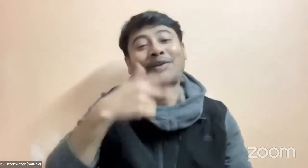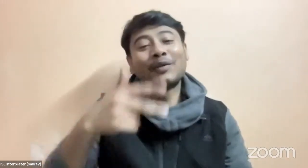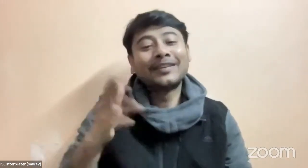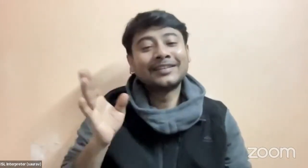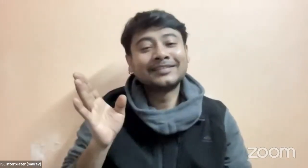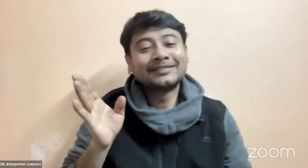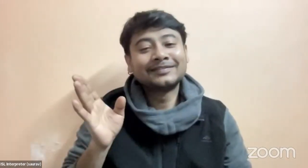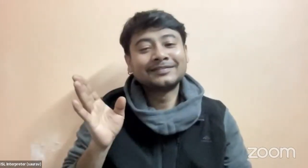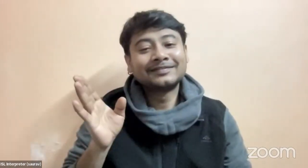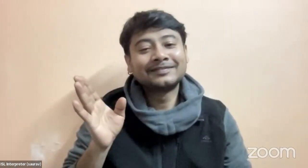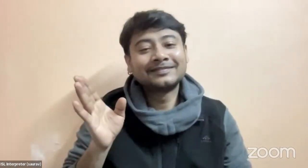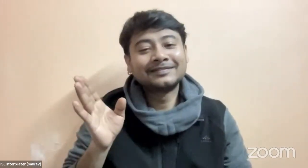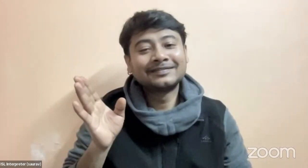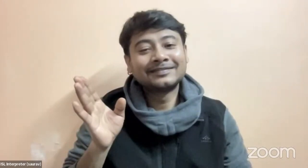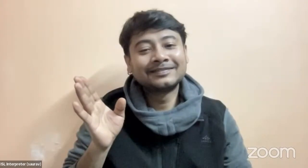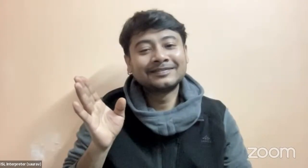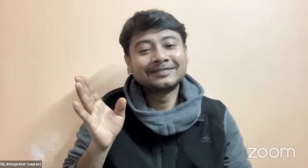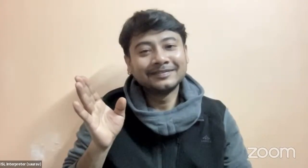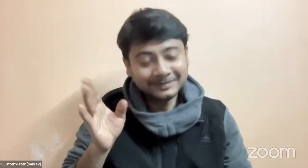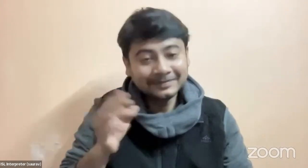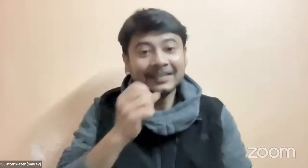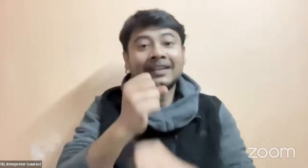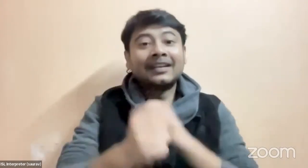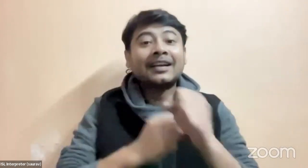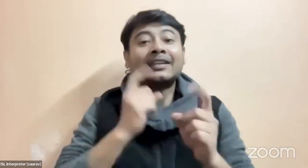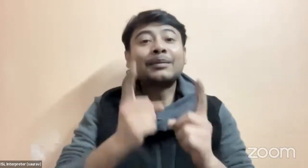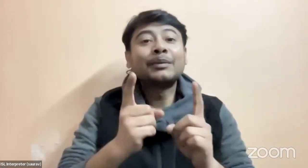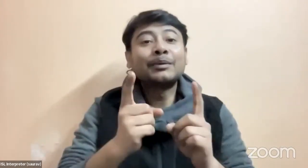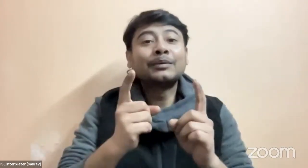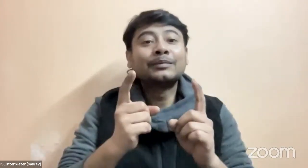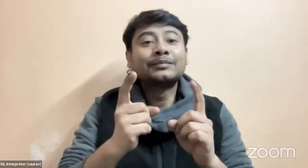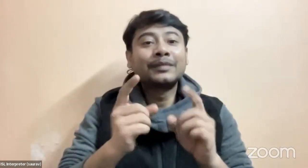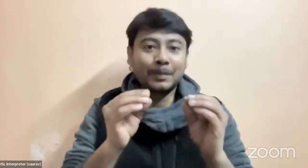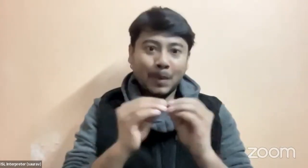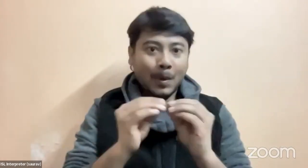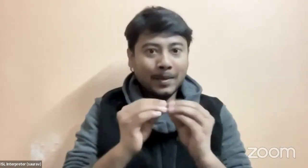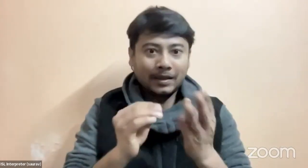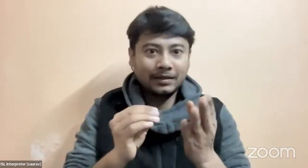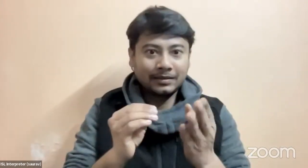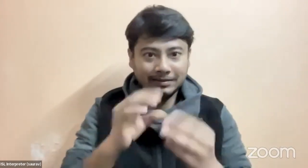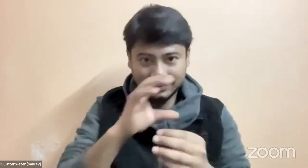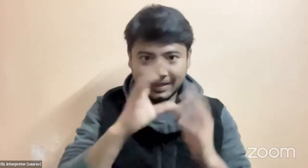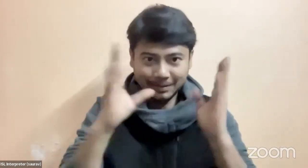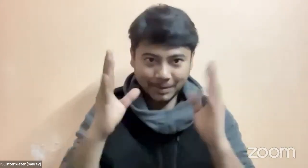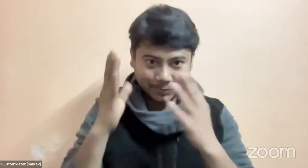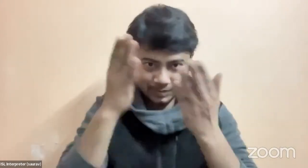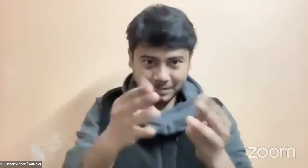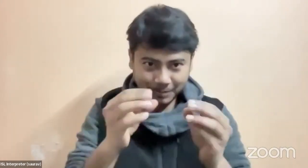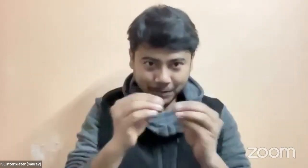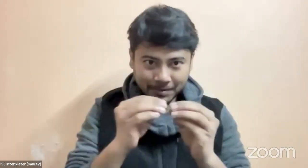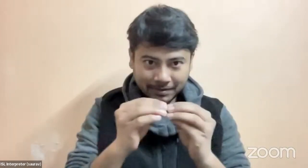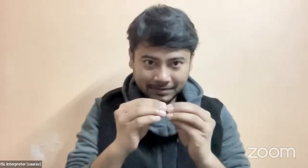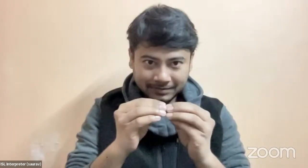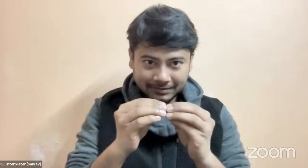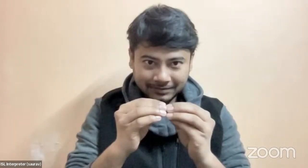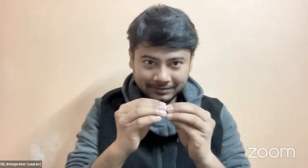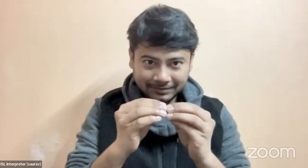Like that, our Ganesh Prabhu is in Mumbai. Lord Chaitanya did not come to Mumbai, but Srila Prabhupada came to